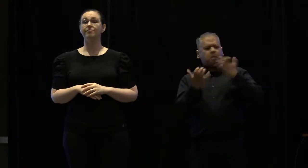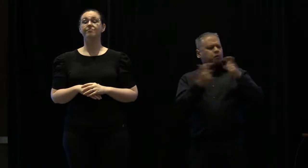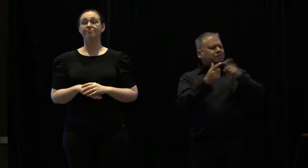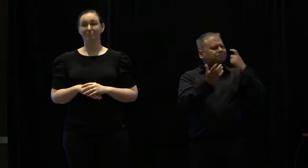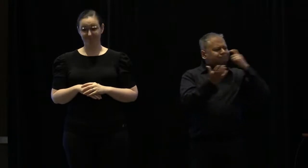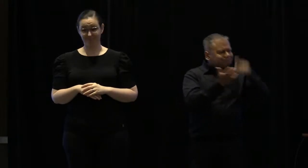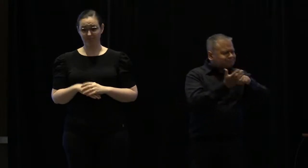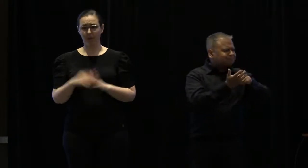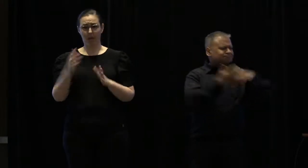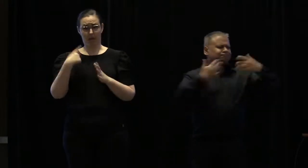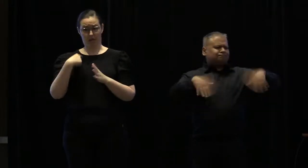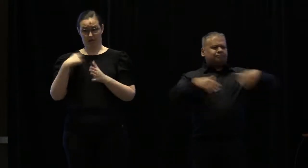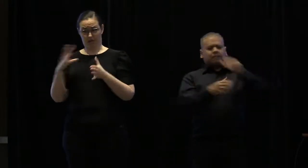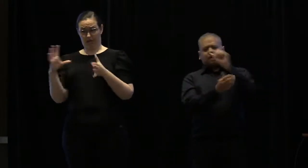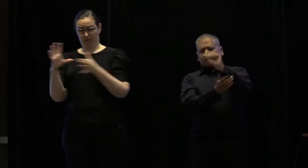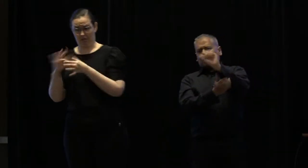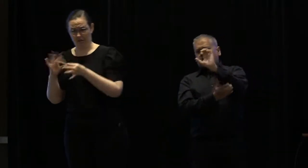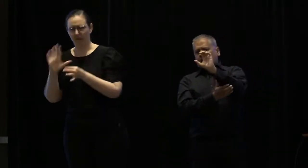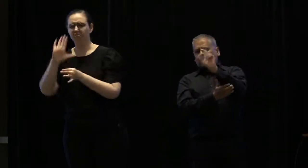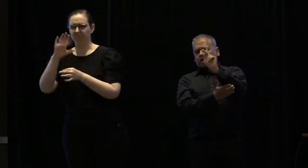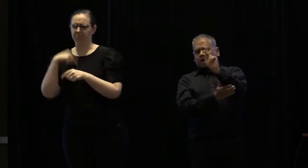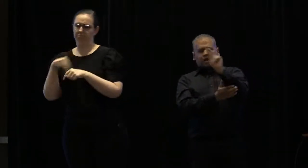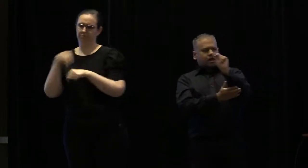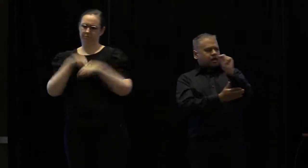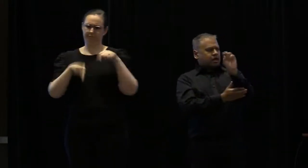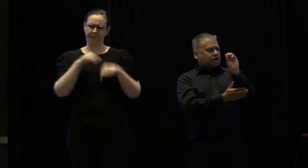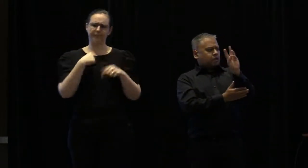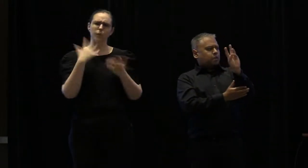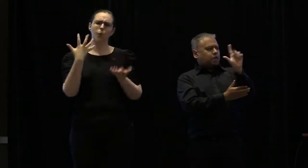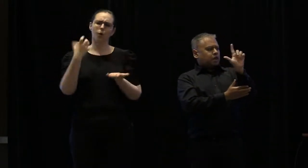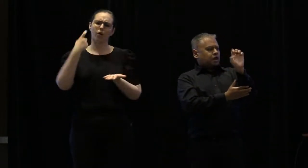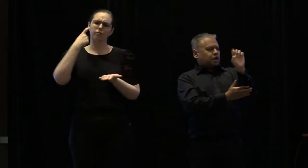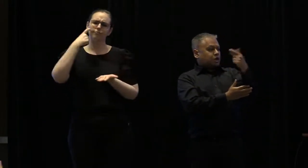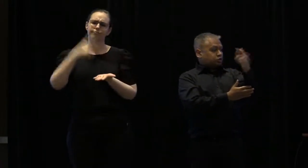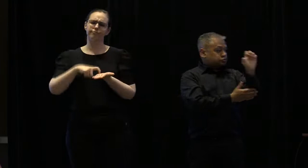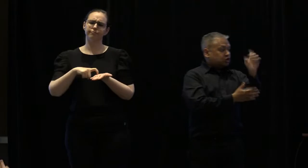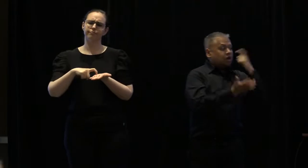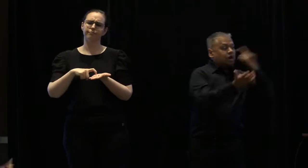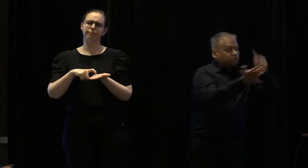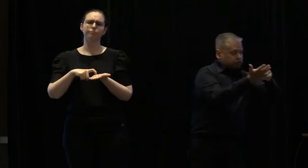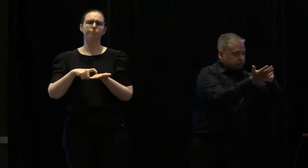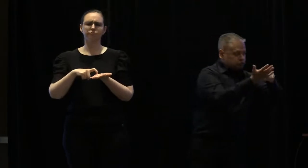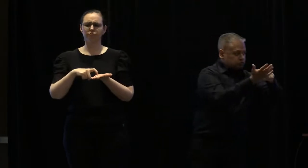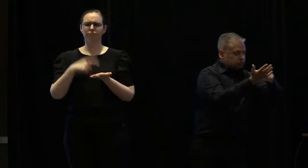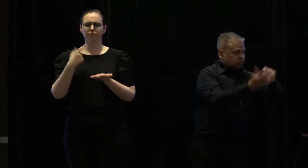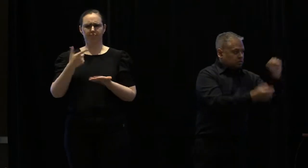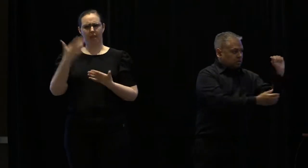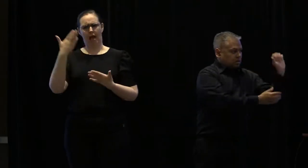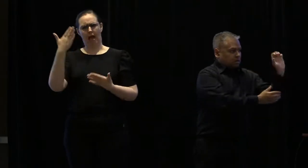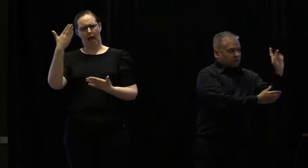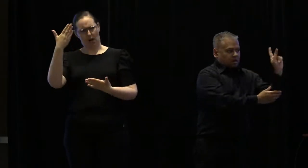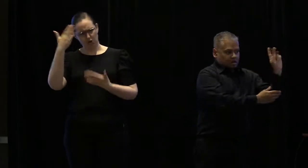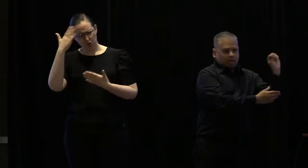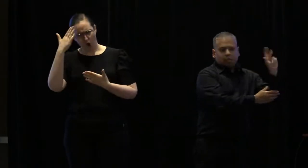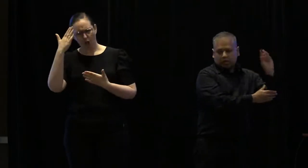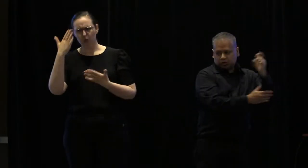Before I start, I wanted to recognize and acknowledge